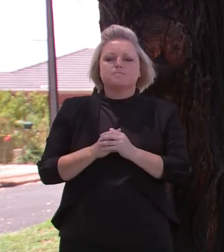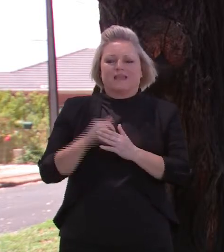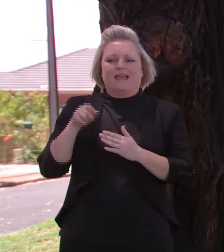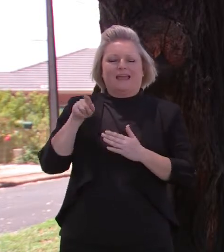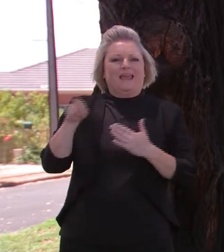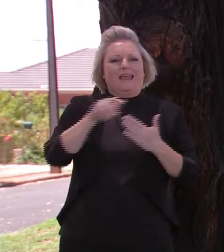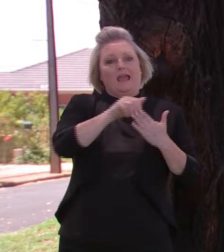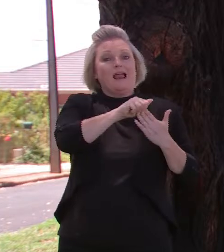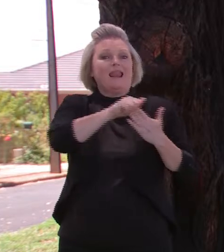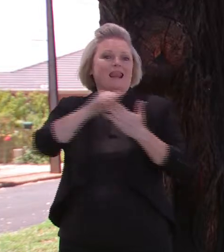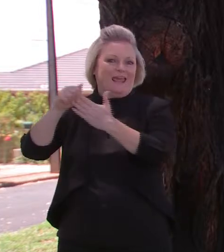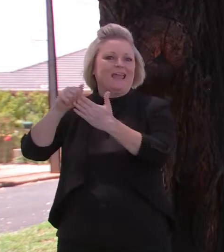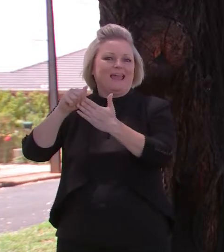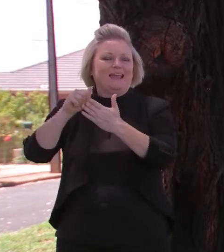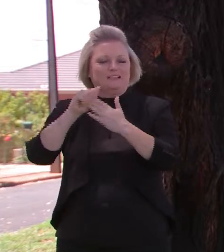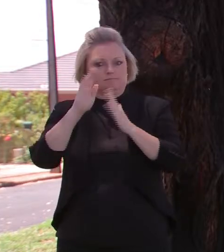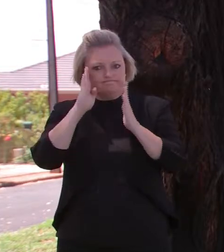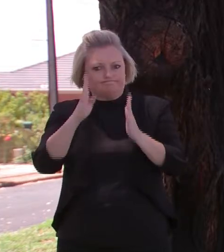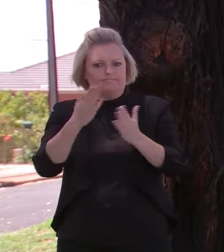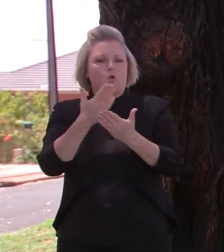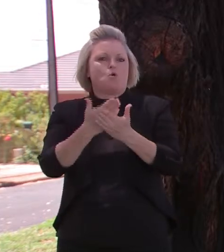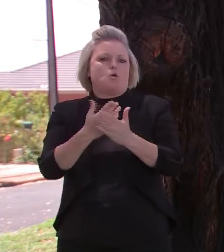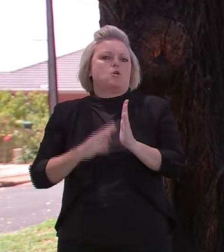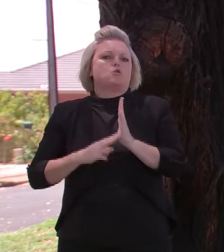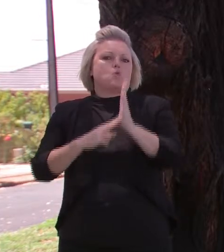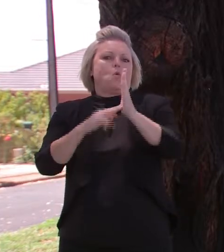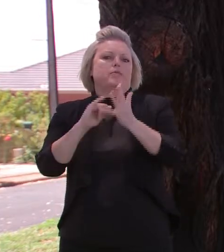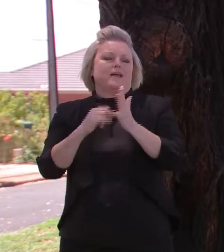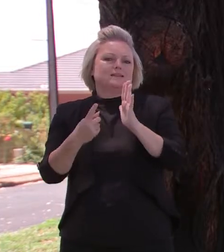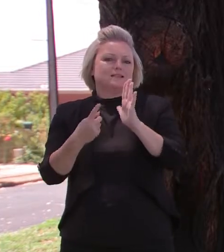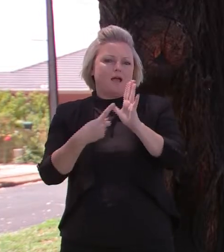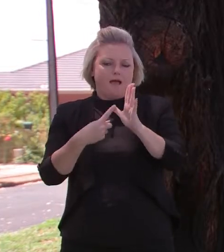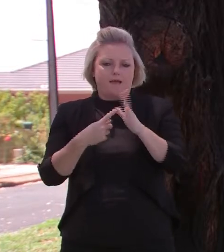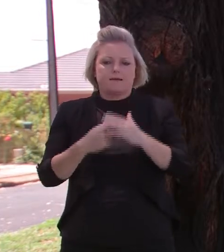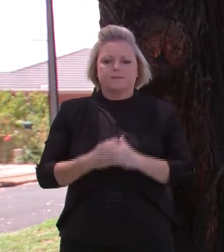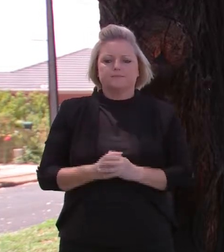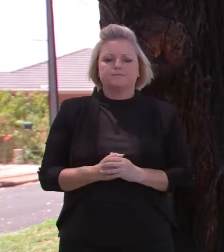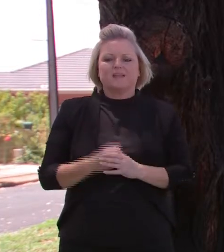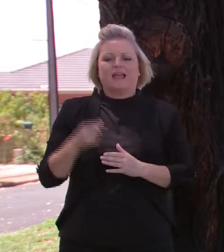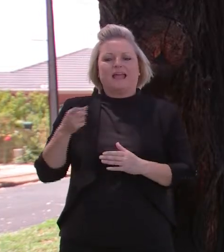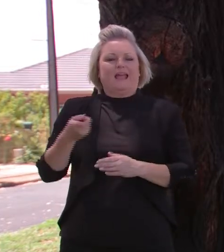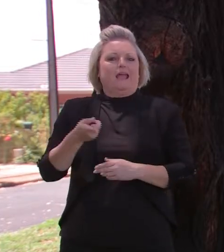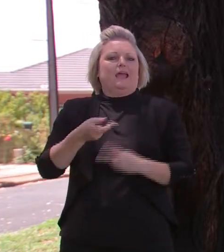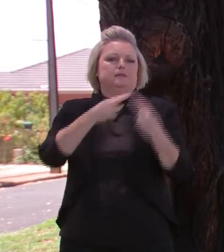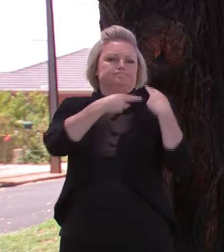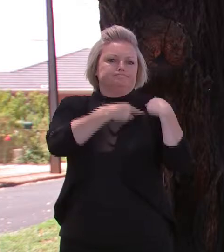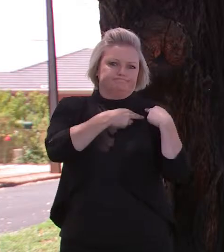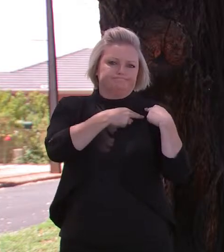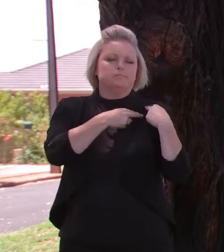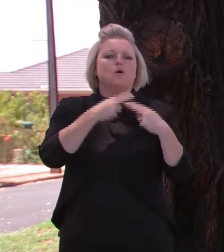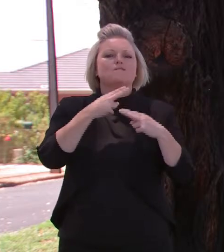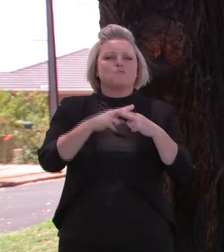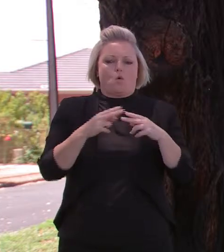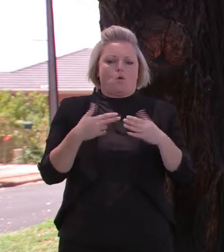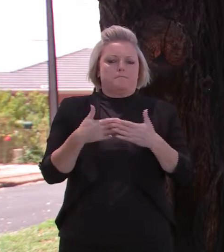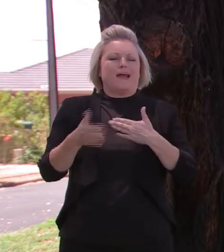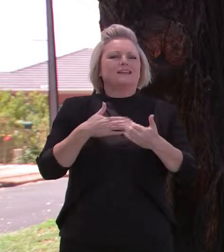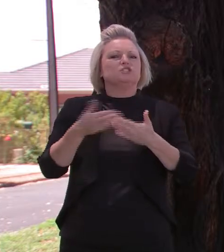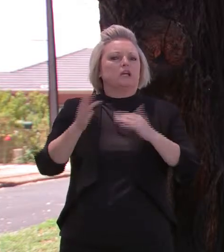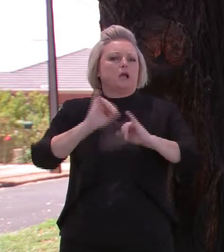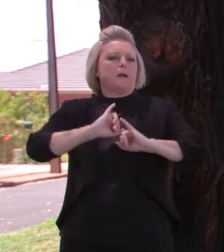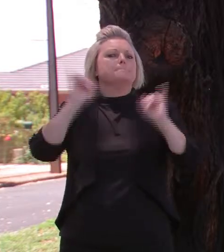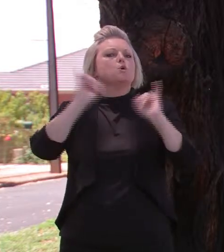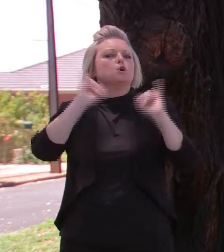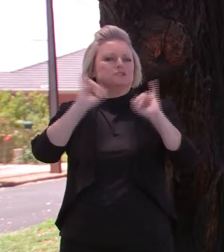task. The SES is the control agency during this major emergency declaration on